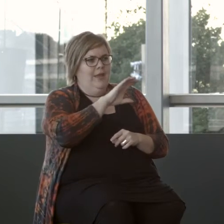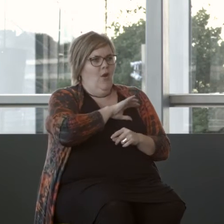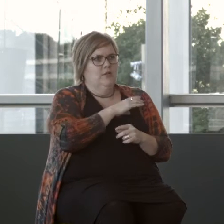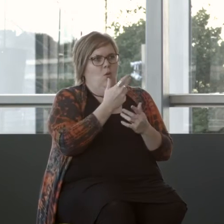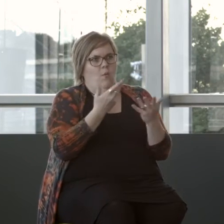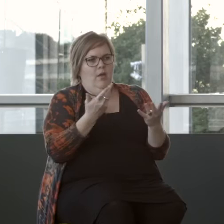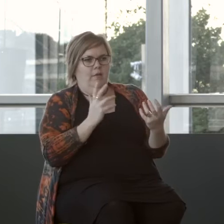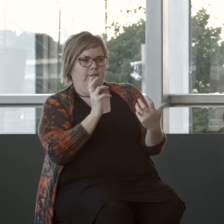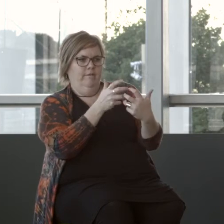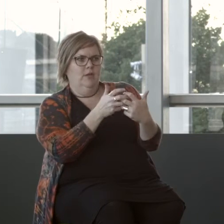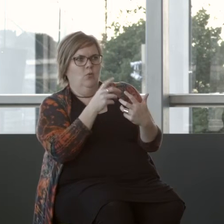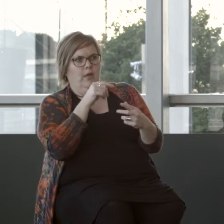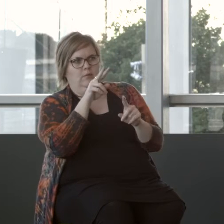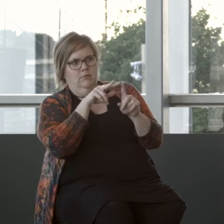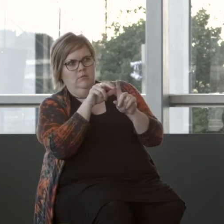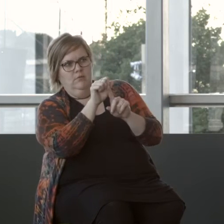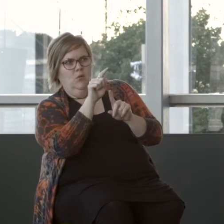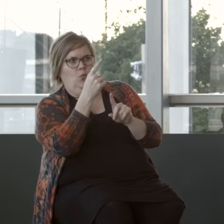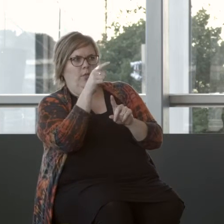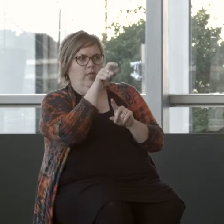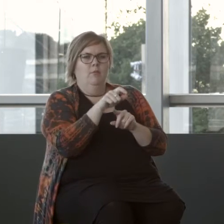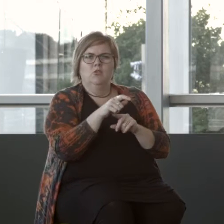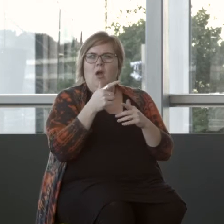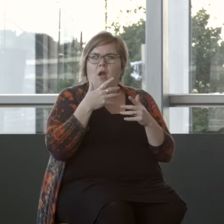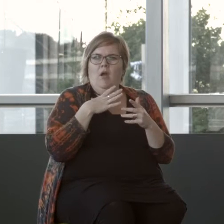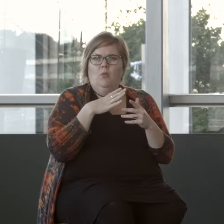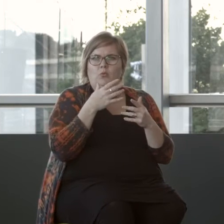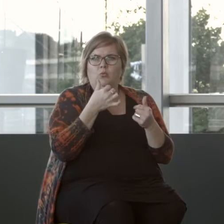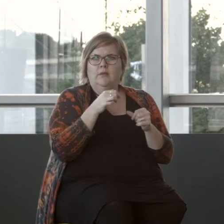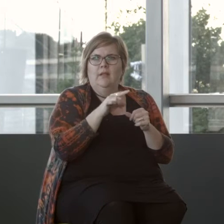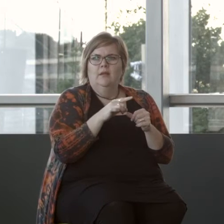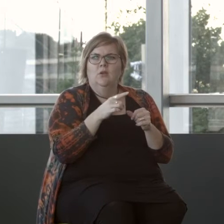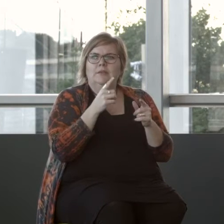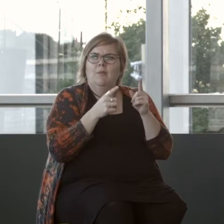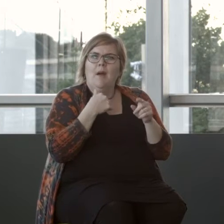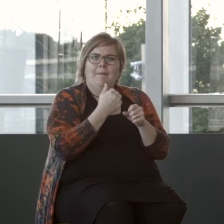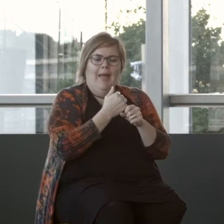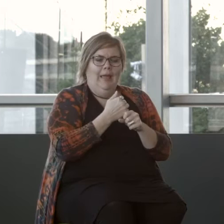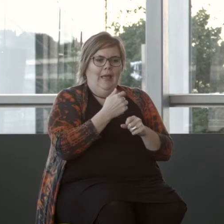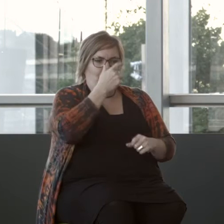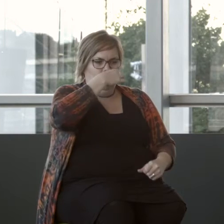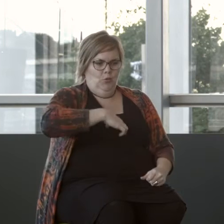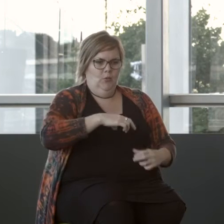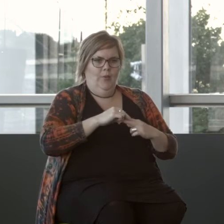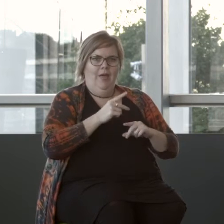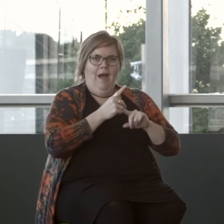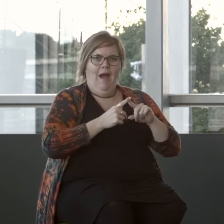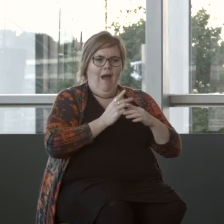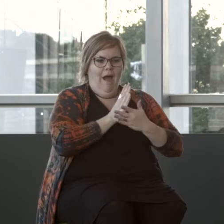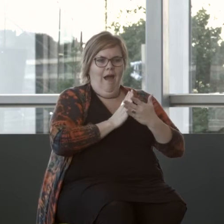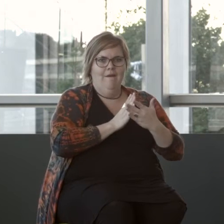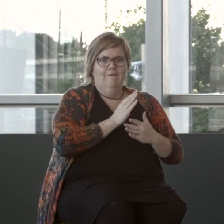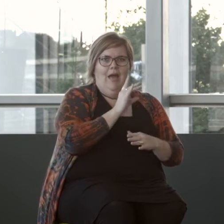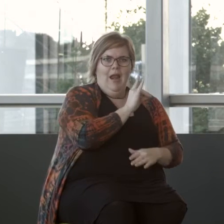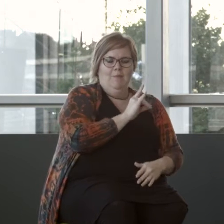identify attributes of the character. And I wanted to play on that. And often I make half animal, half people kind of characters. And